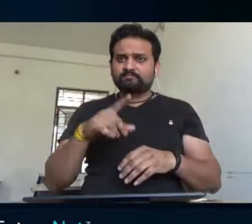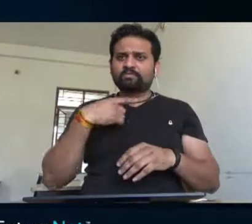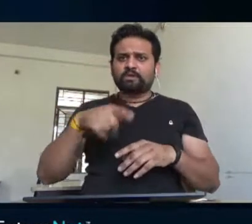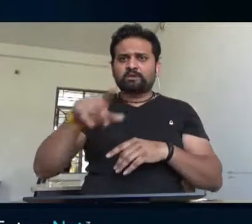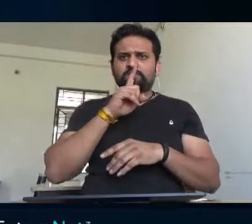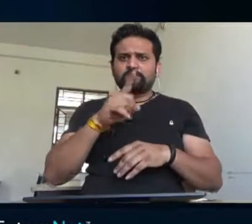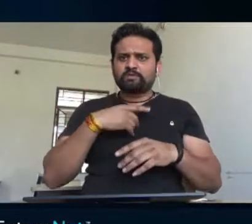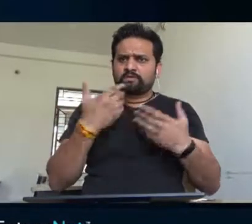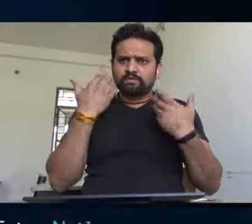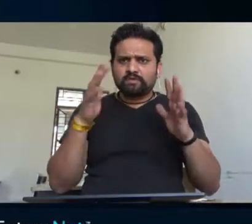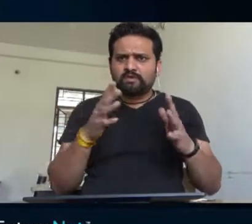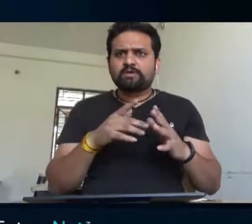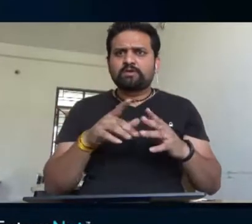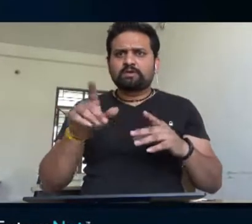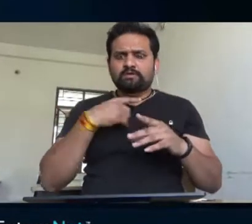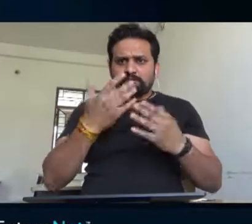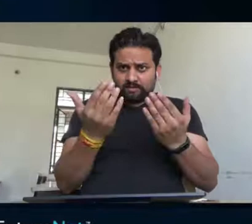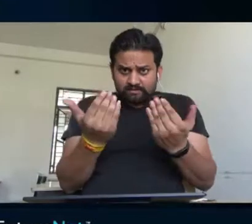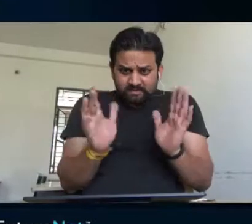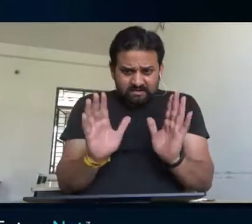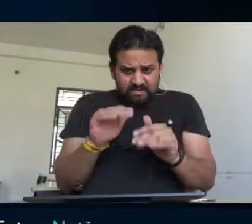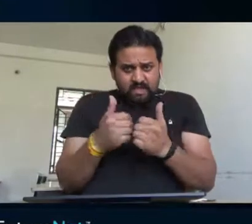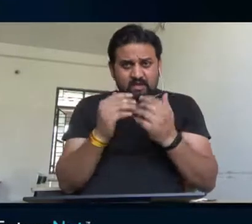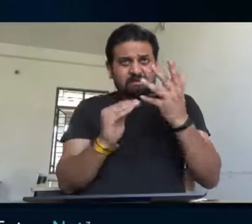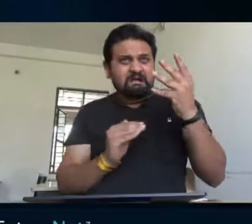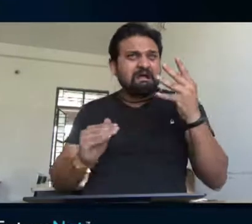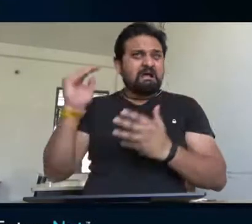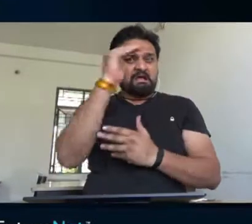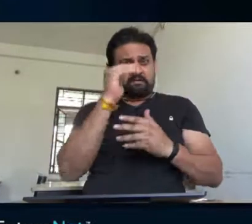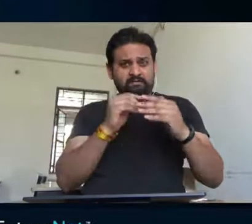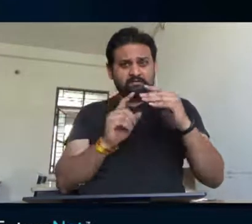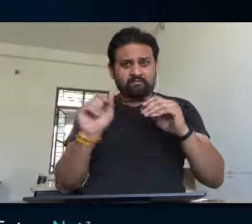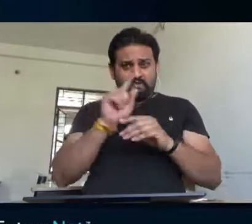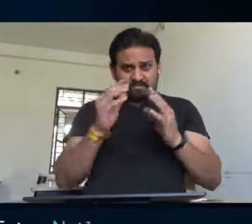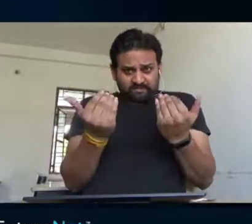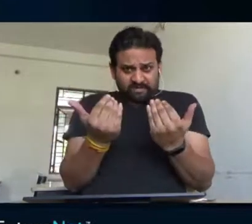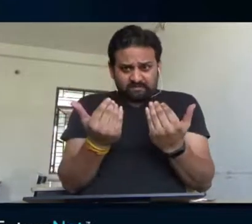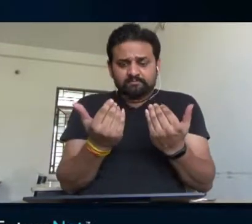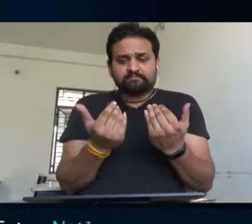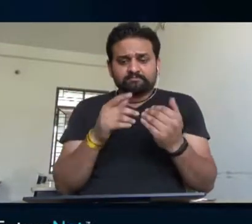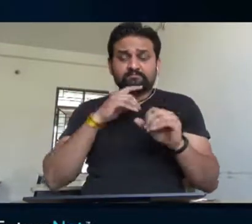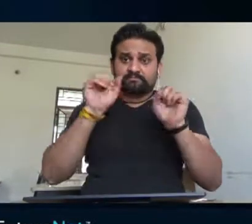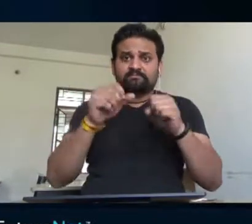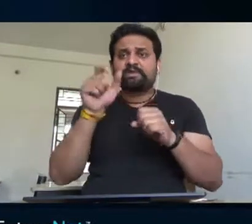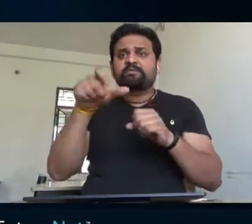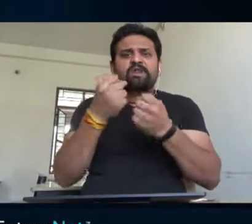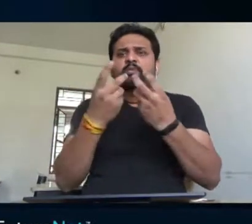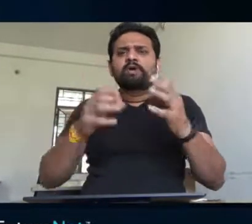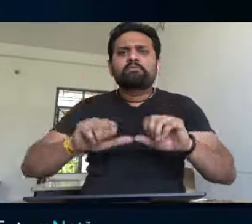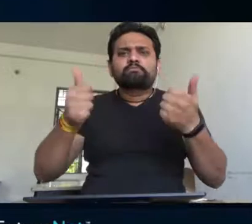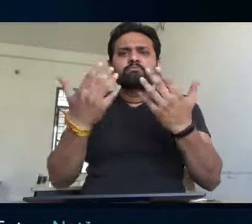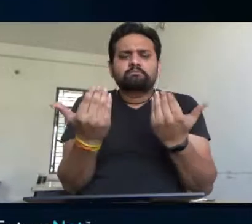not sure, is it possible to go in the highest position in the first month? If yes, how many people can do